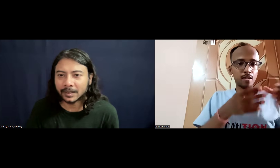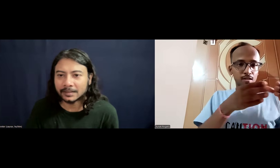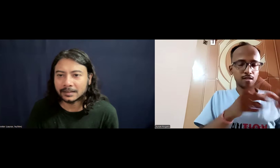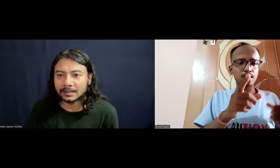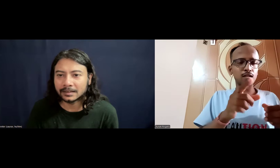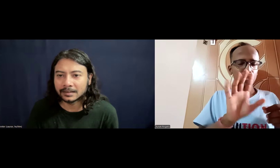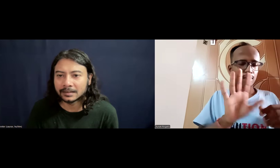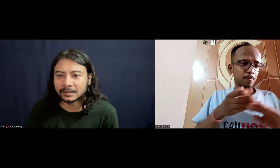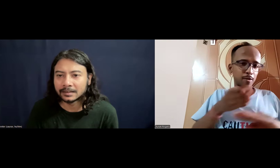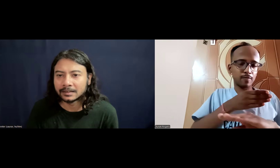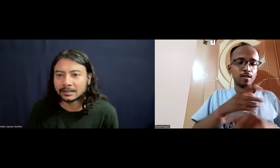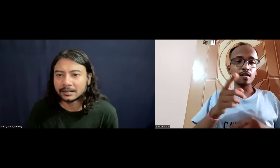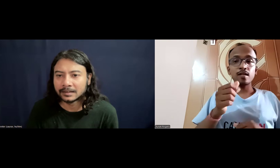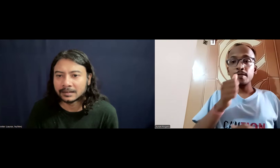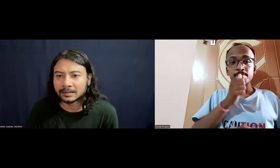So I,